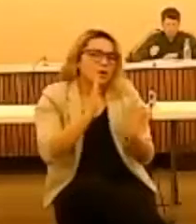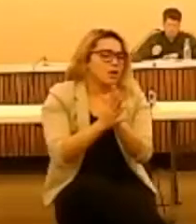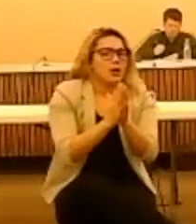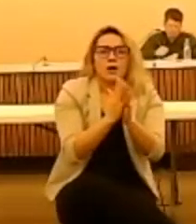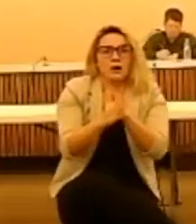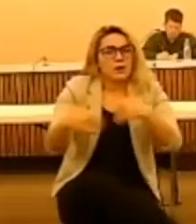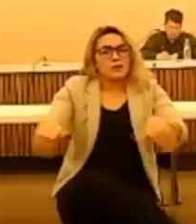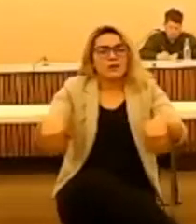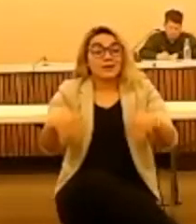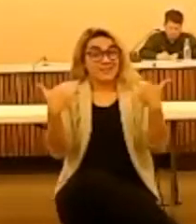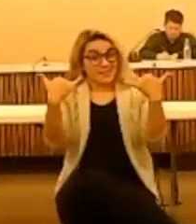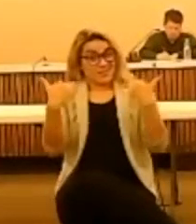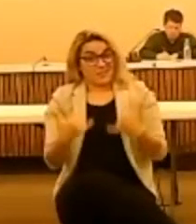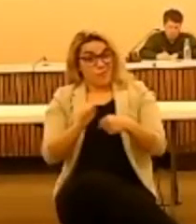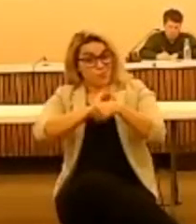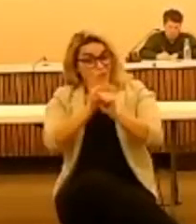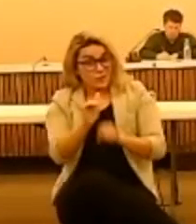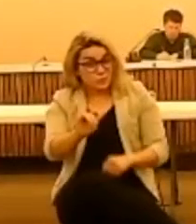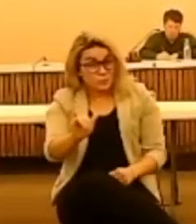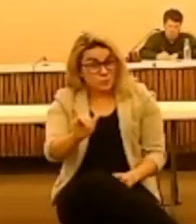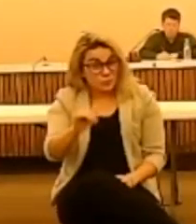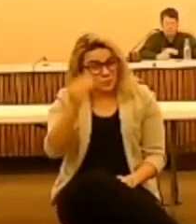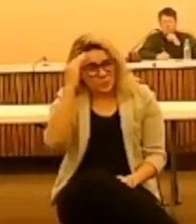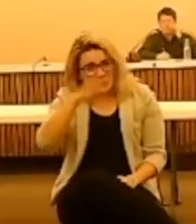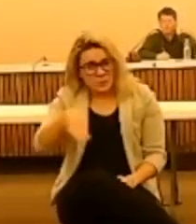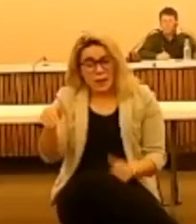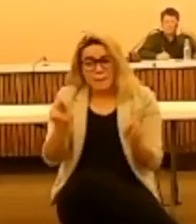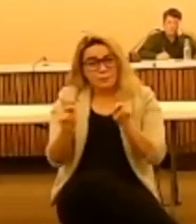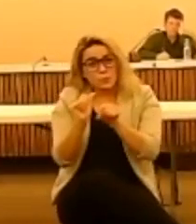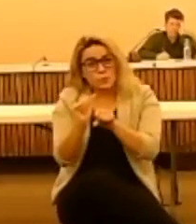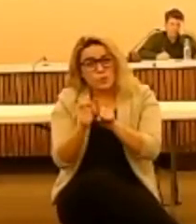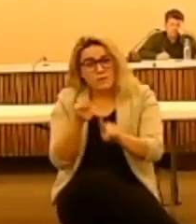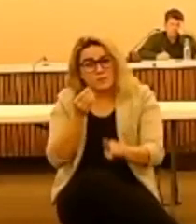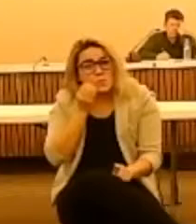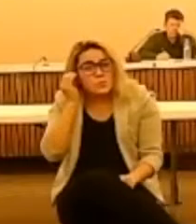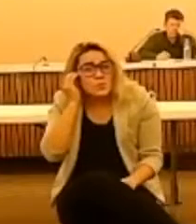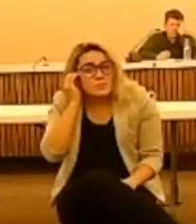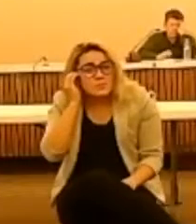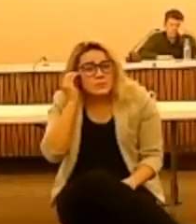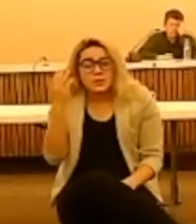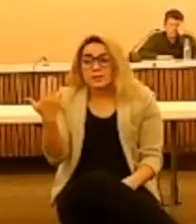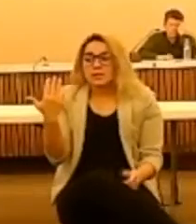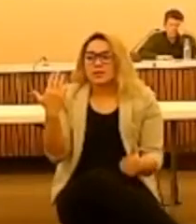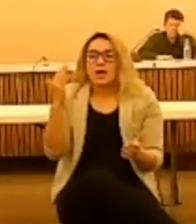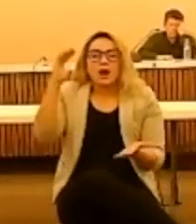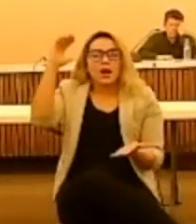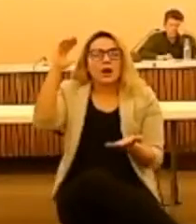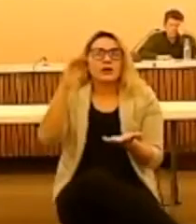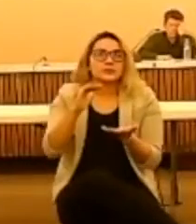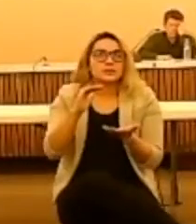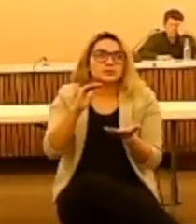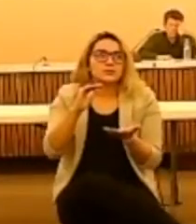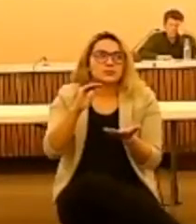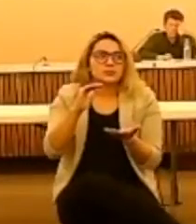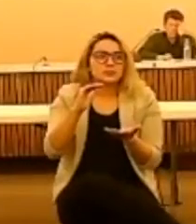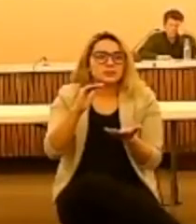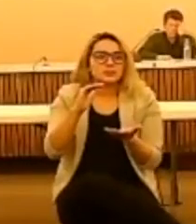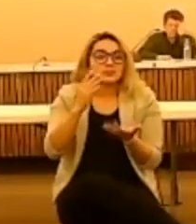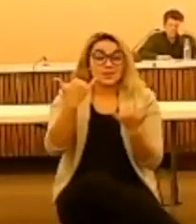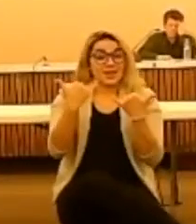of COVID. People are working remote. There's not as much traffic as there will